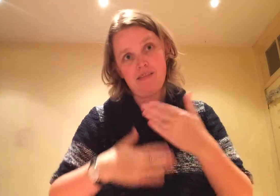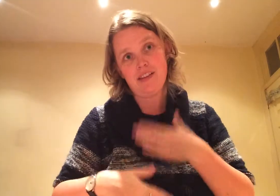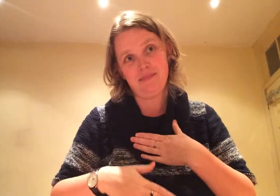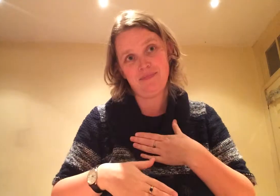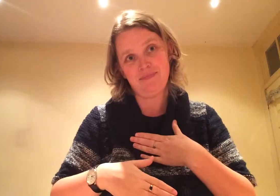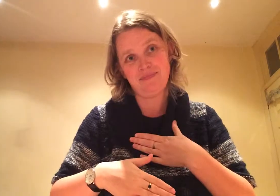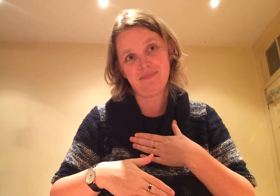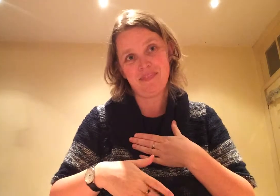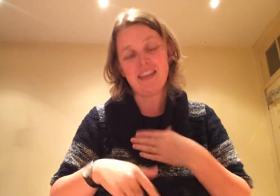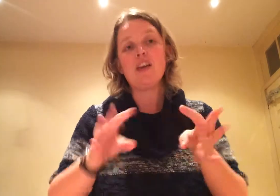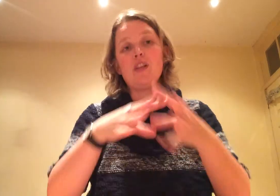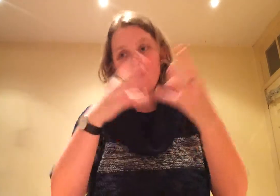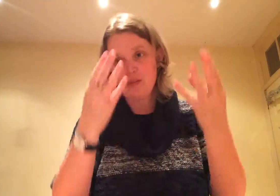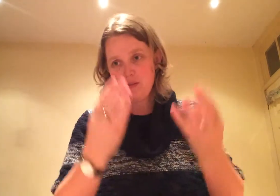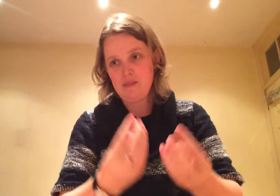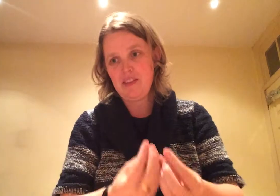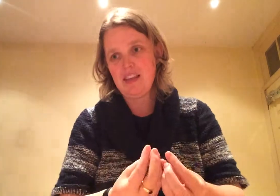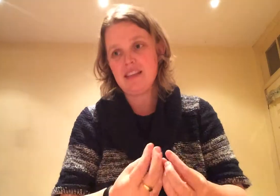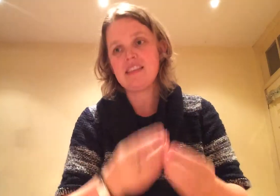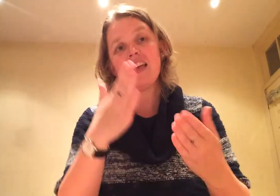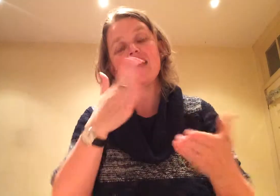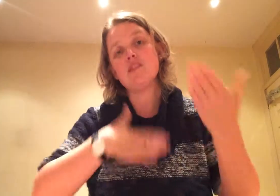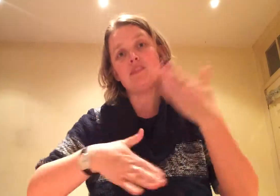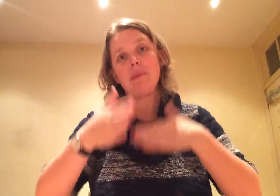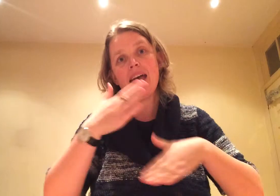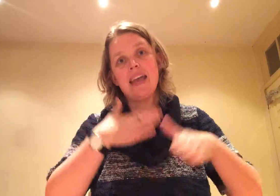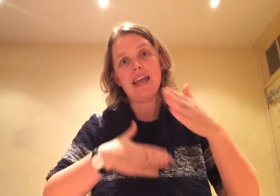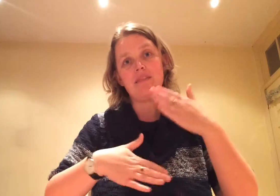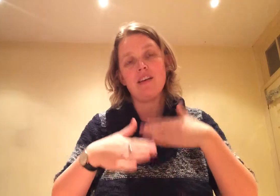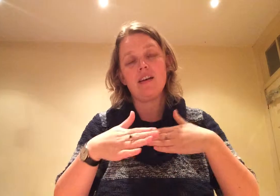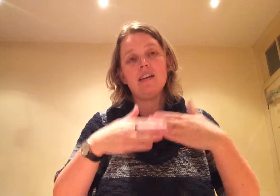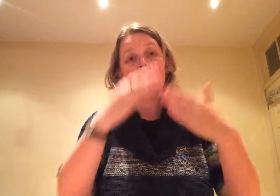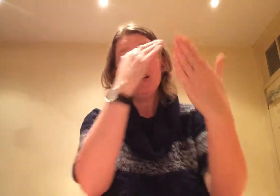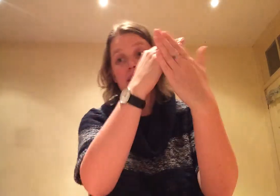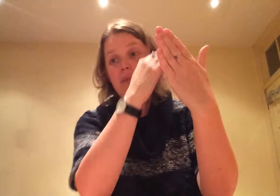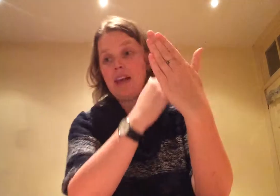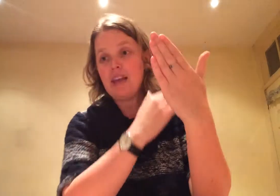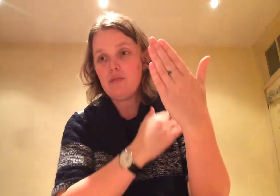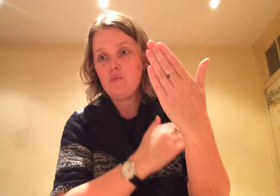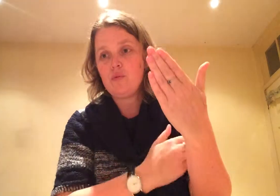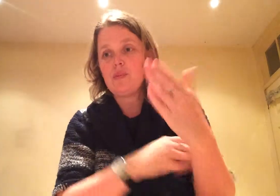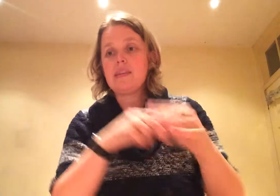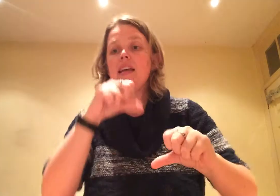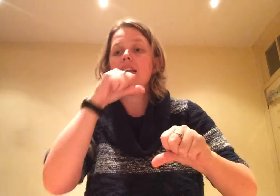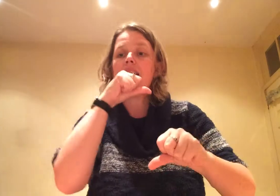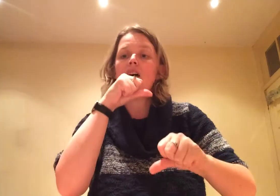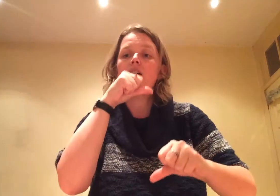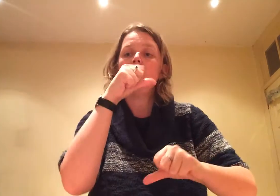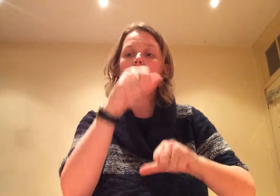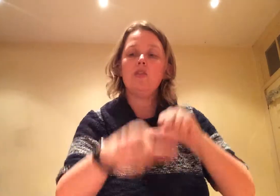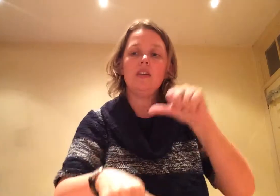behaviour, those sorts of things. So that's sort of behaviour, the behaviour rules. Now, looking